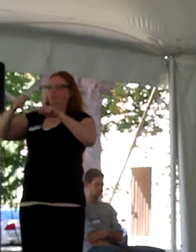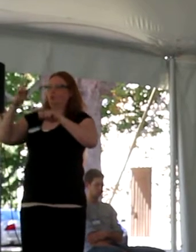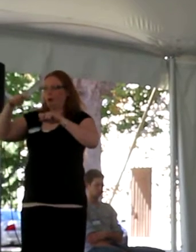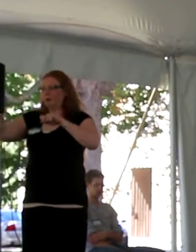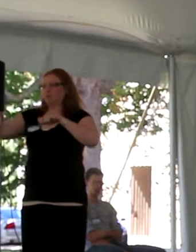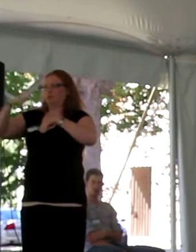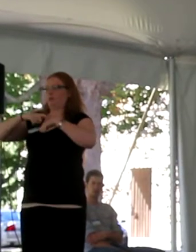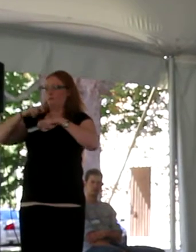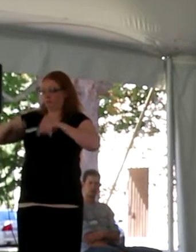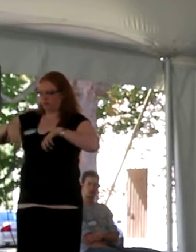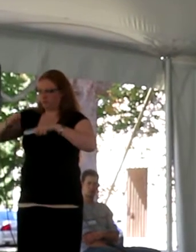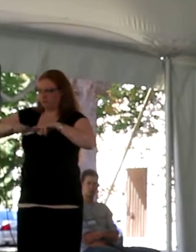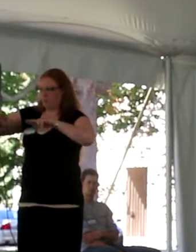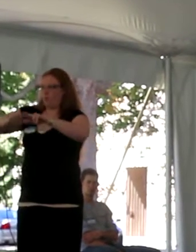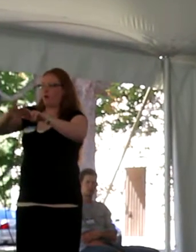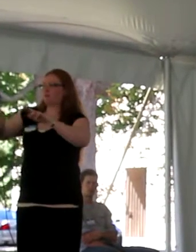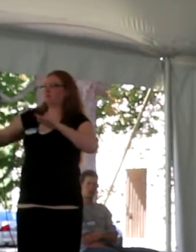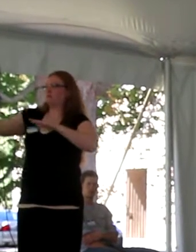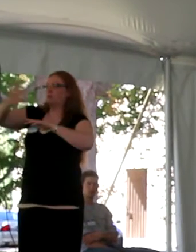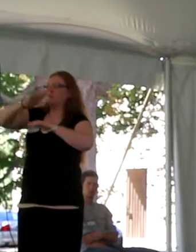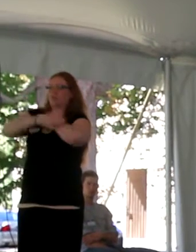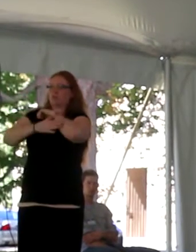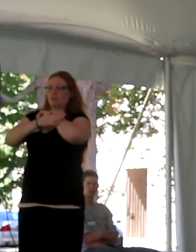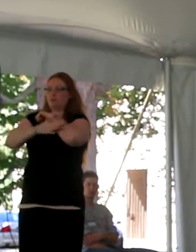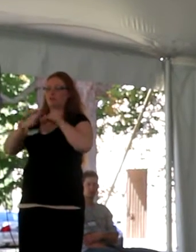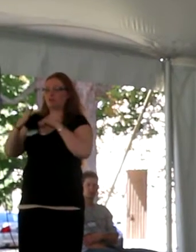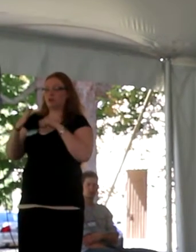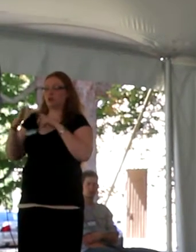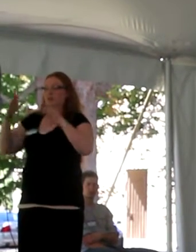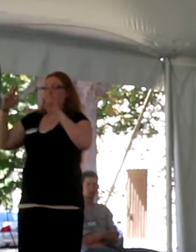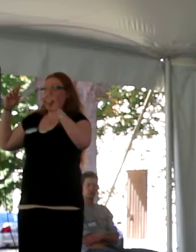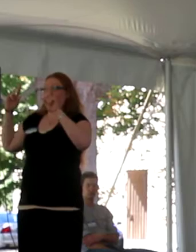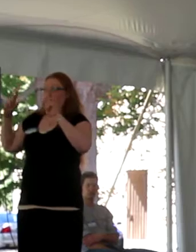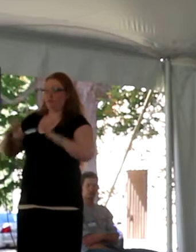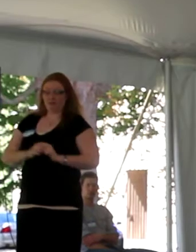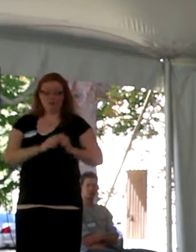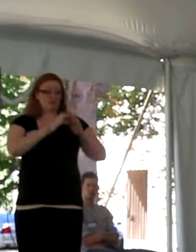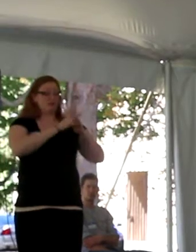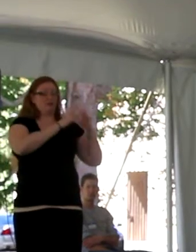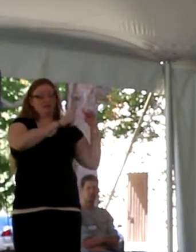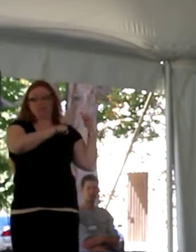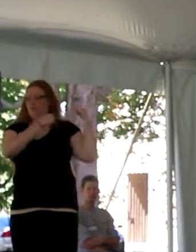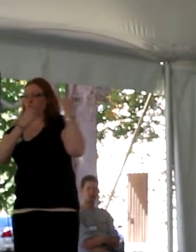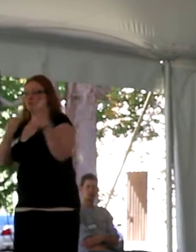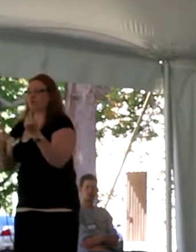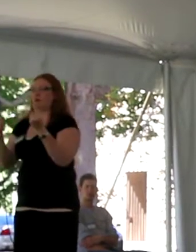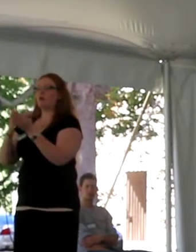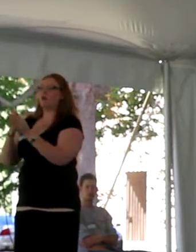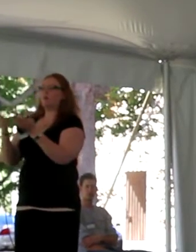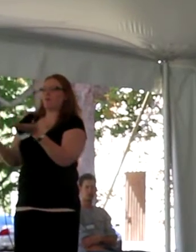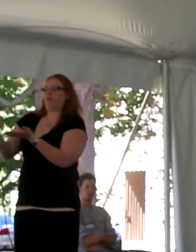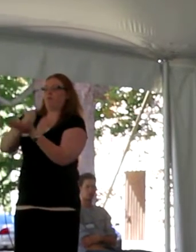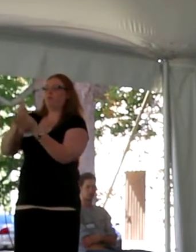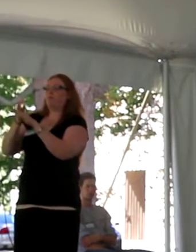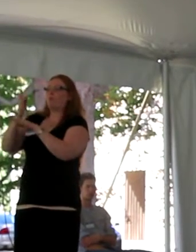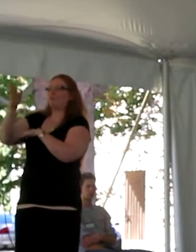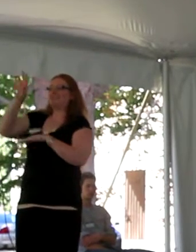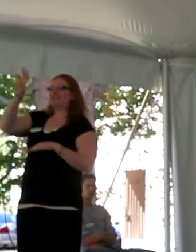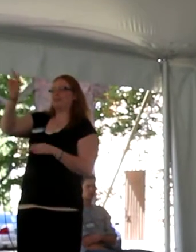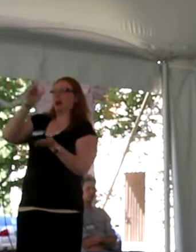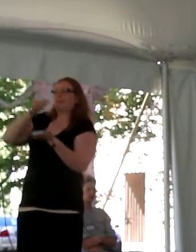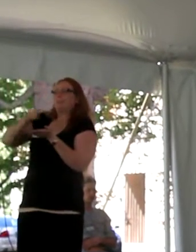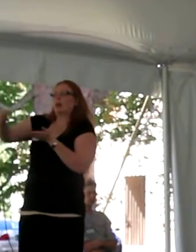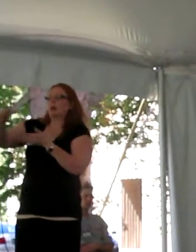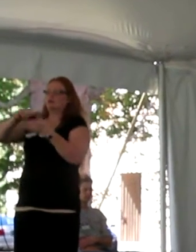country, and since its inception we've raised over $7 million for people with hearing loss. I mean, that's a huge